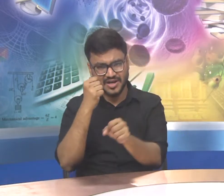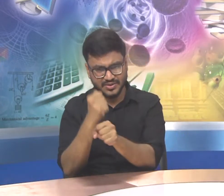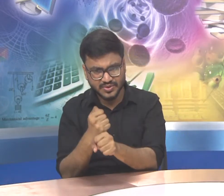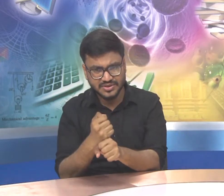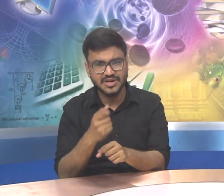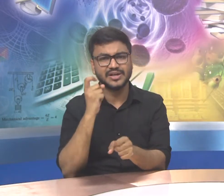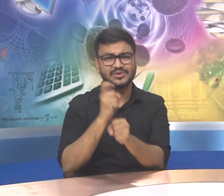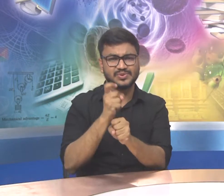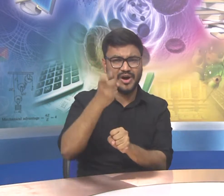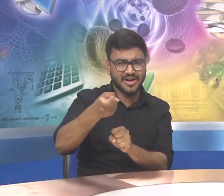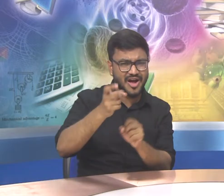cooperative banks